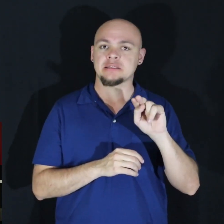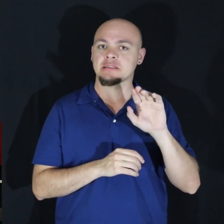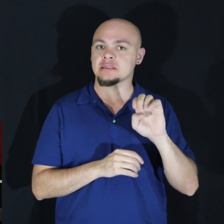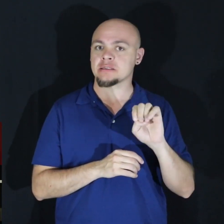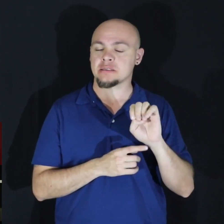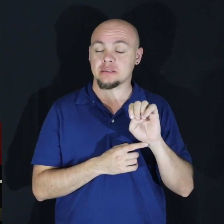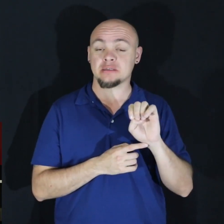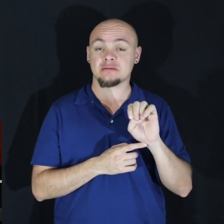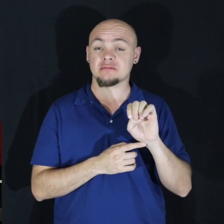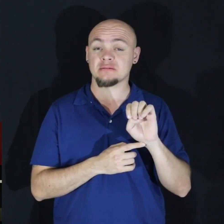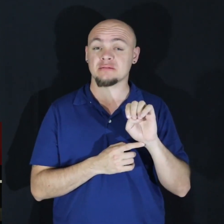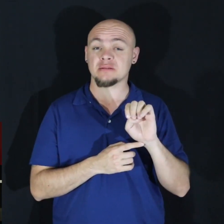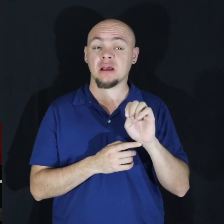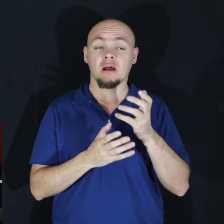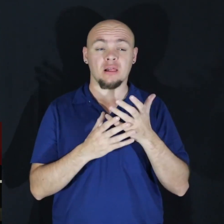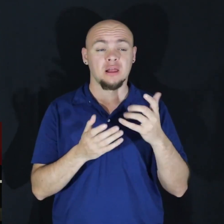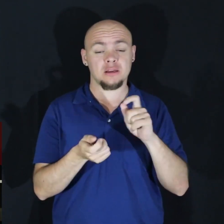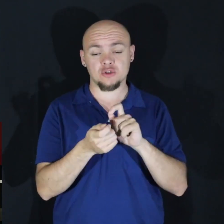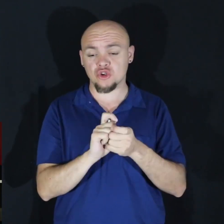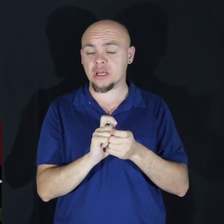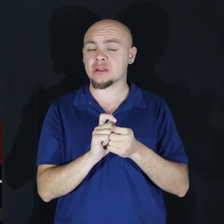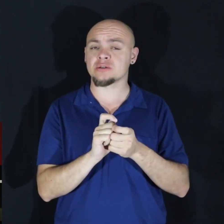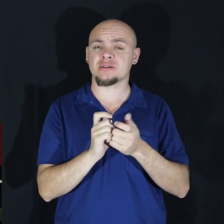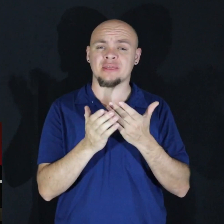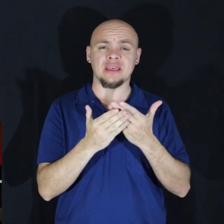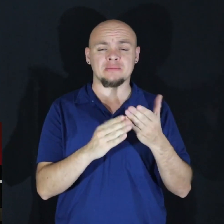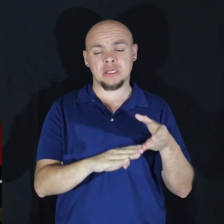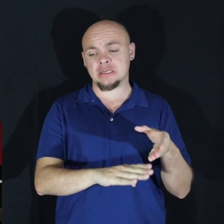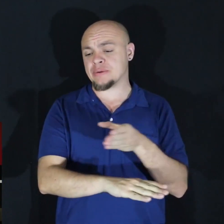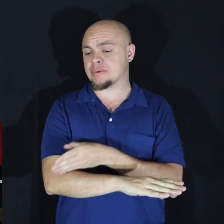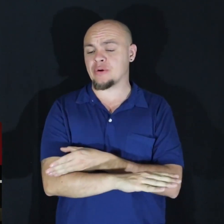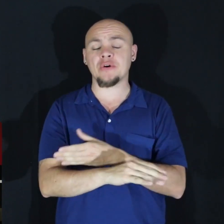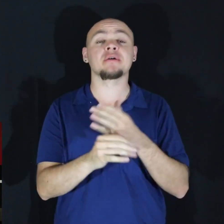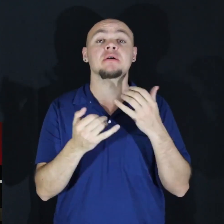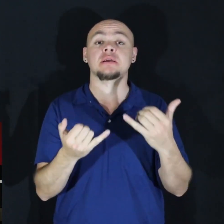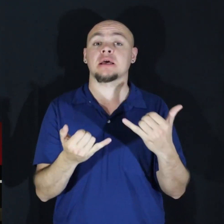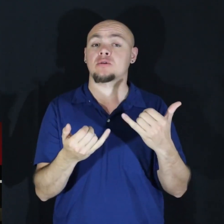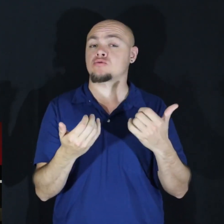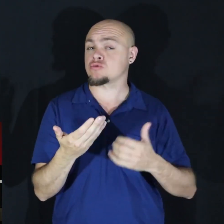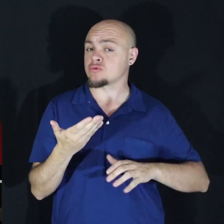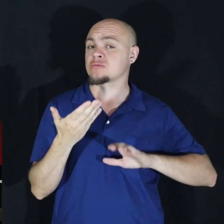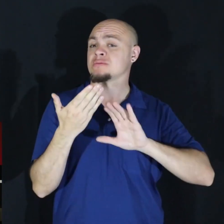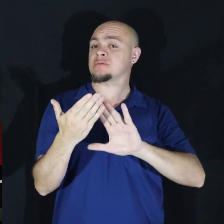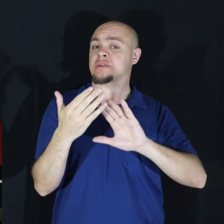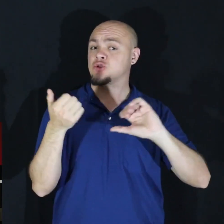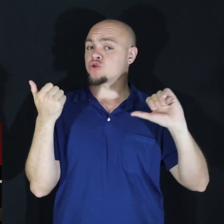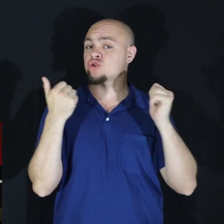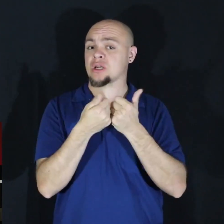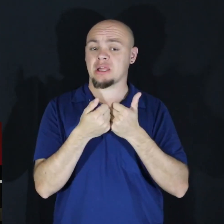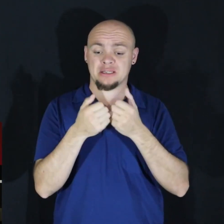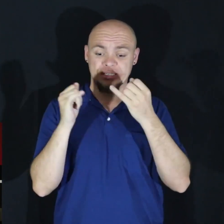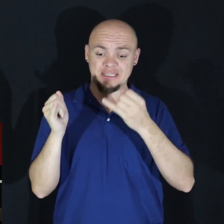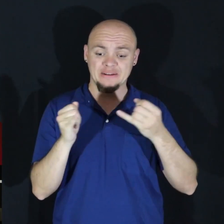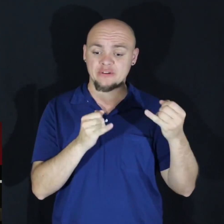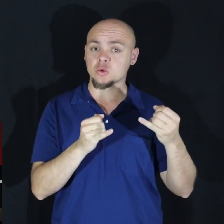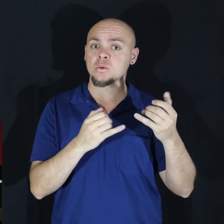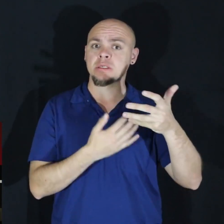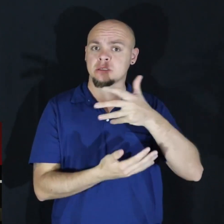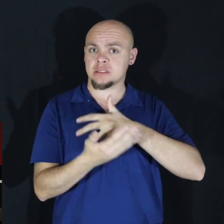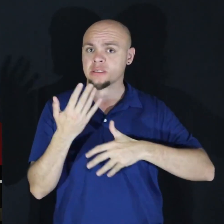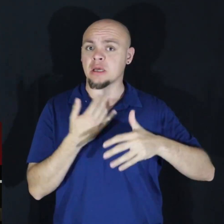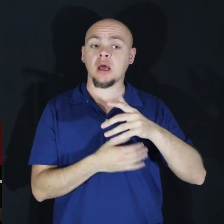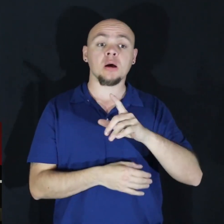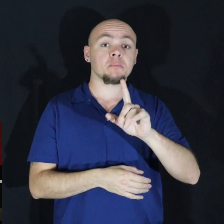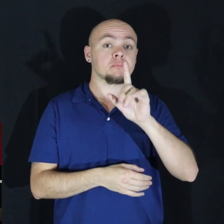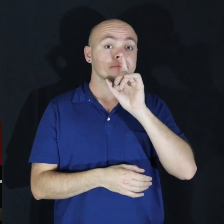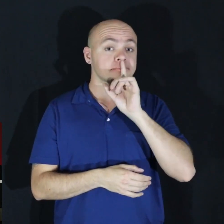evolve. As we think about some of the biggest problems we face right now as a society and as individuals,